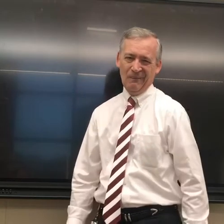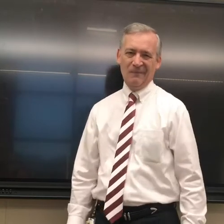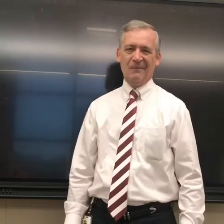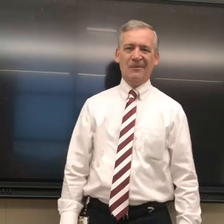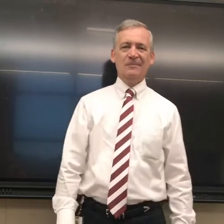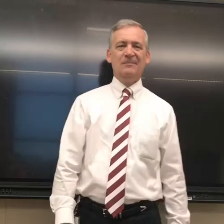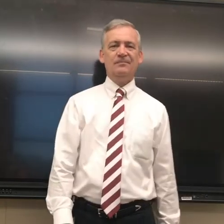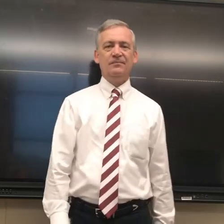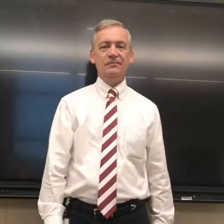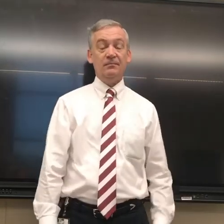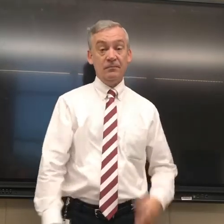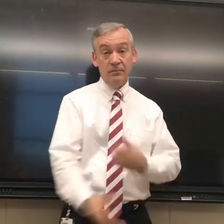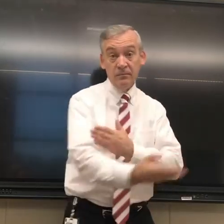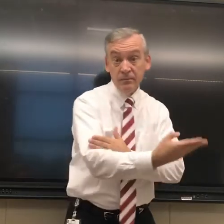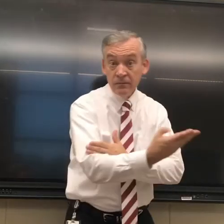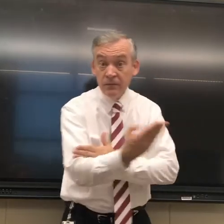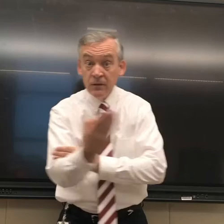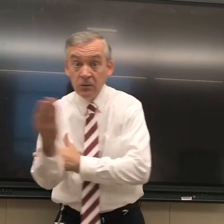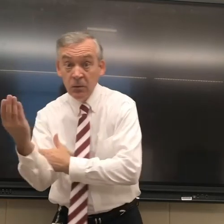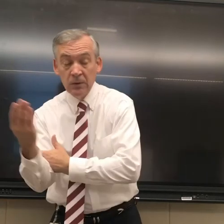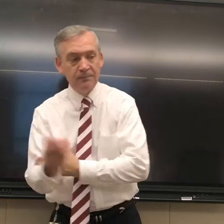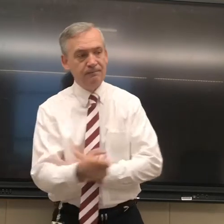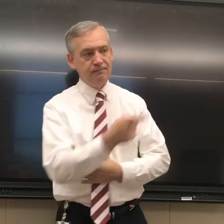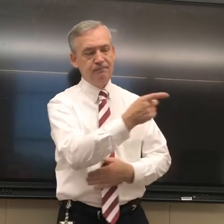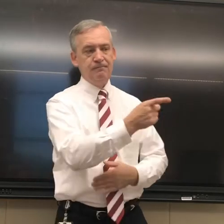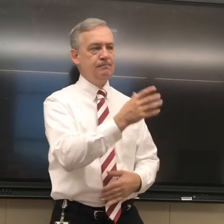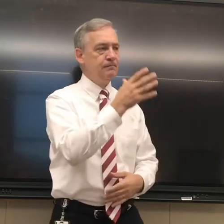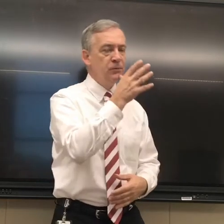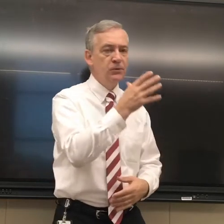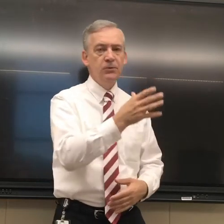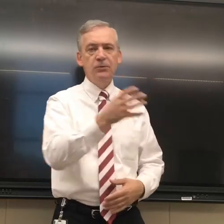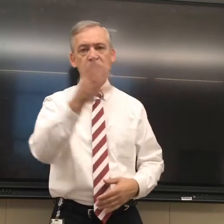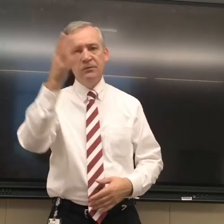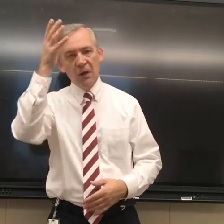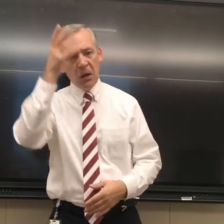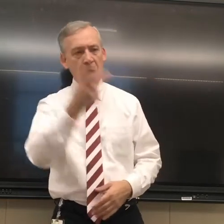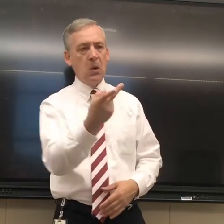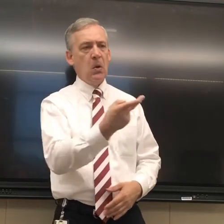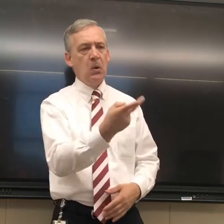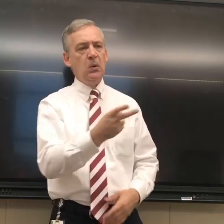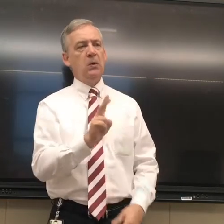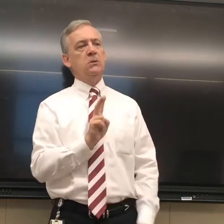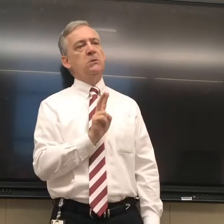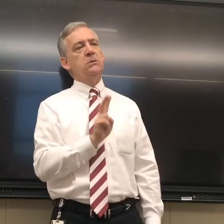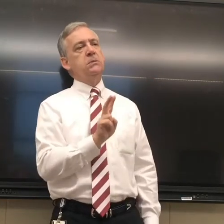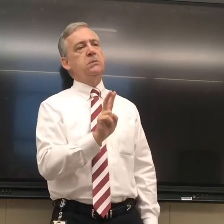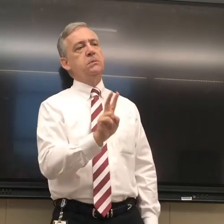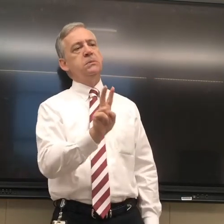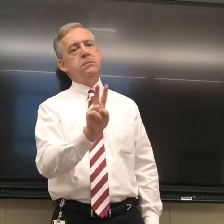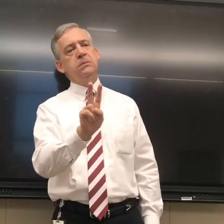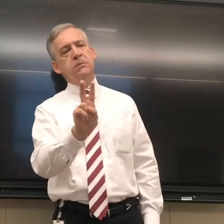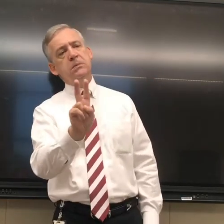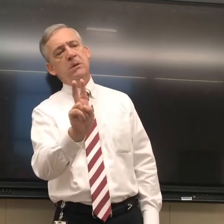Each morning, our mother and father trudged wearily down the dirt road and around the bend.